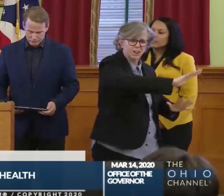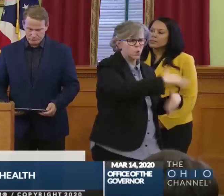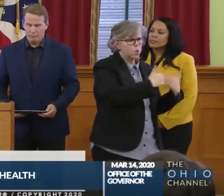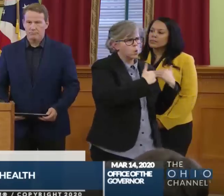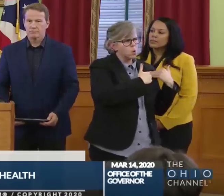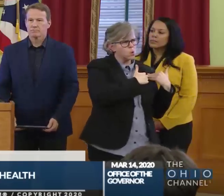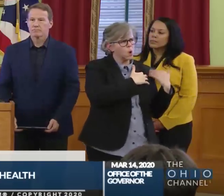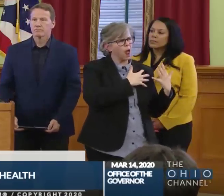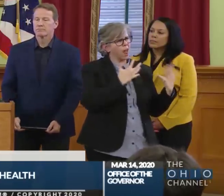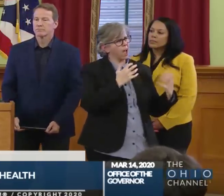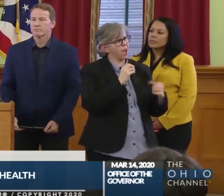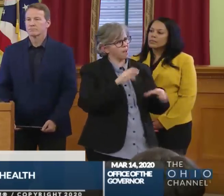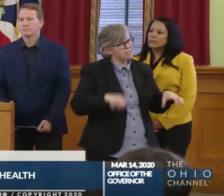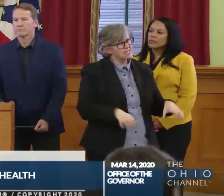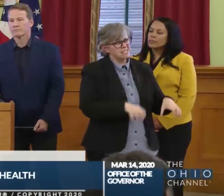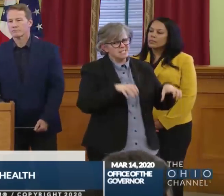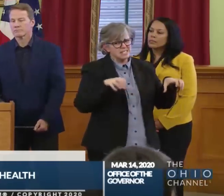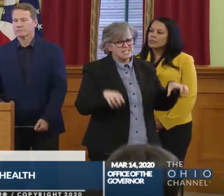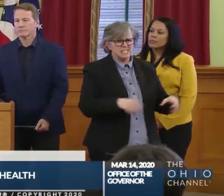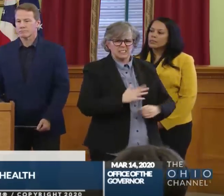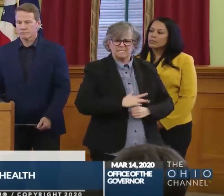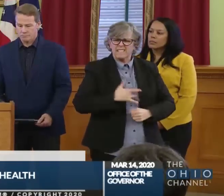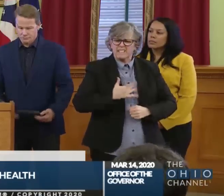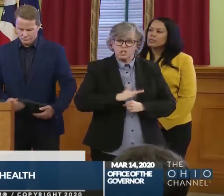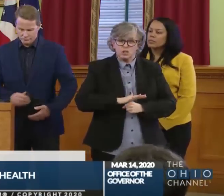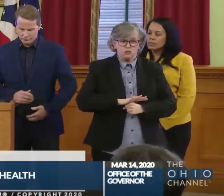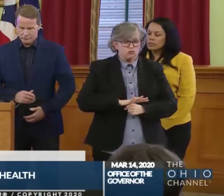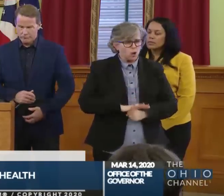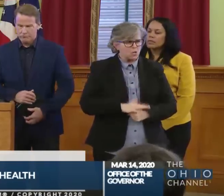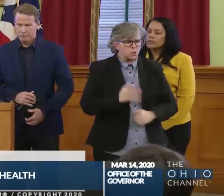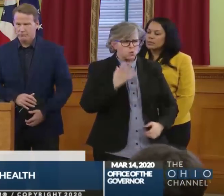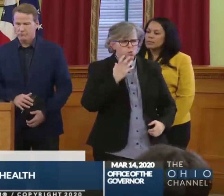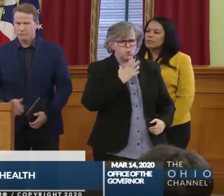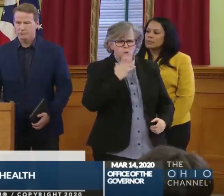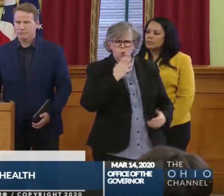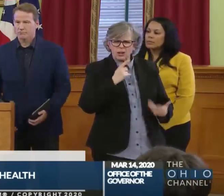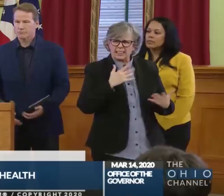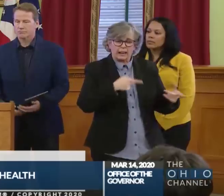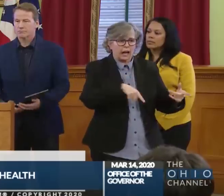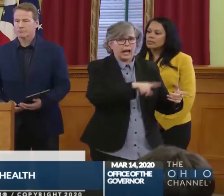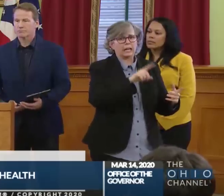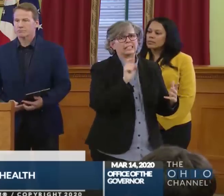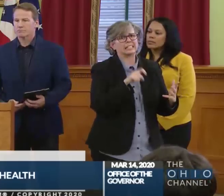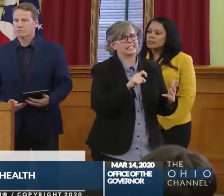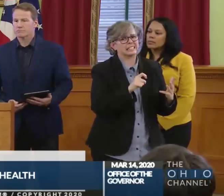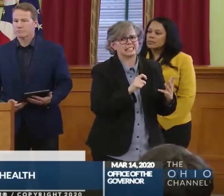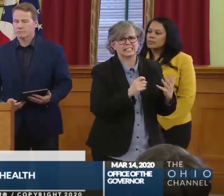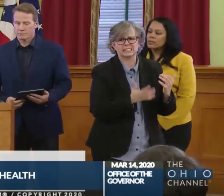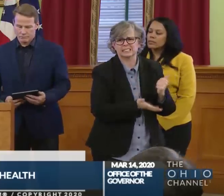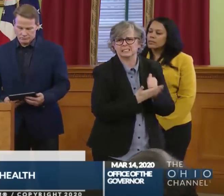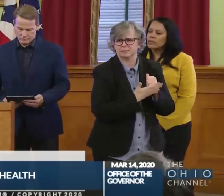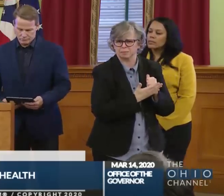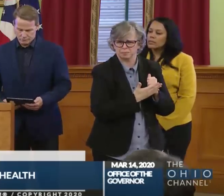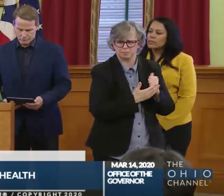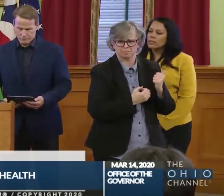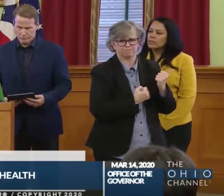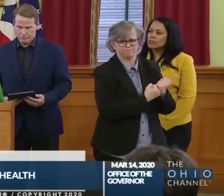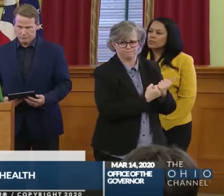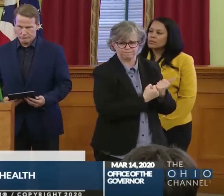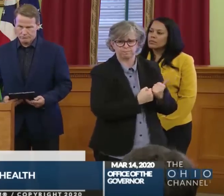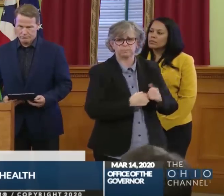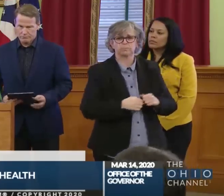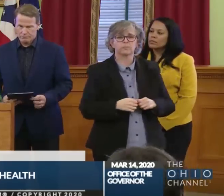in terms of stress that they're experiencing and meeting the needs of Ohioans with these conditions. And